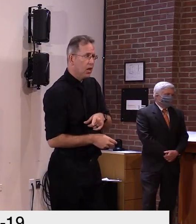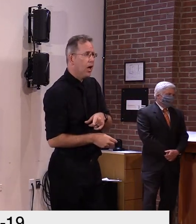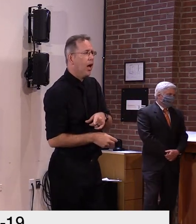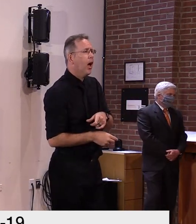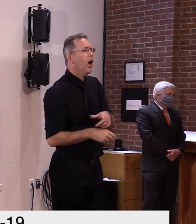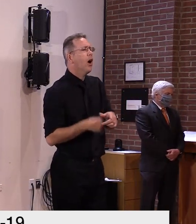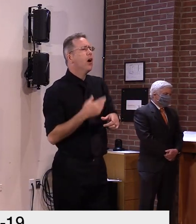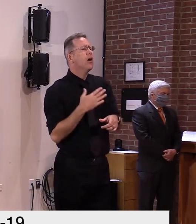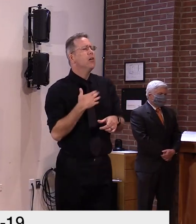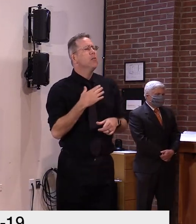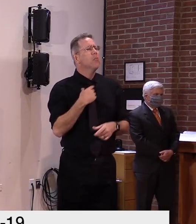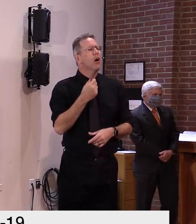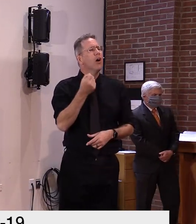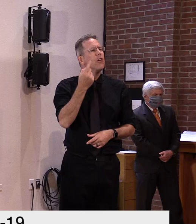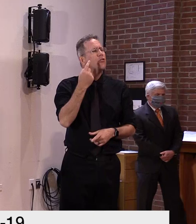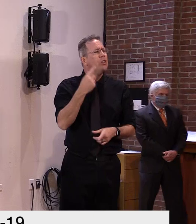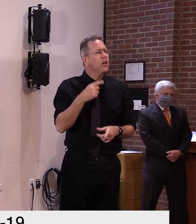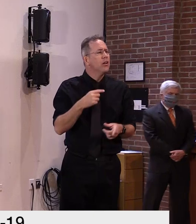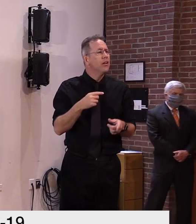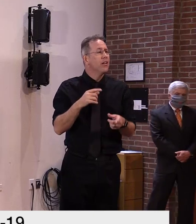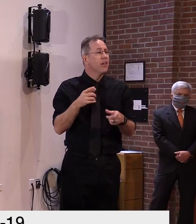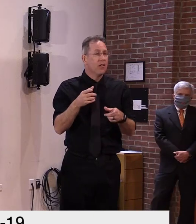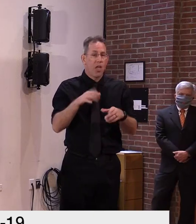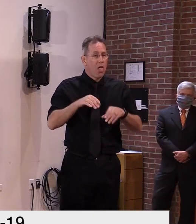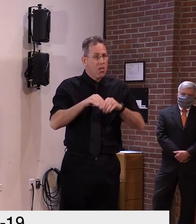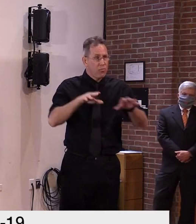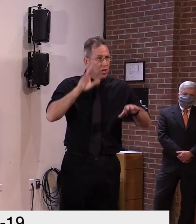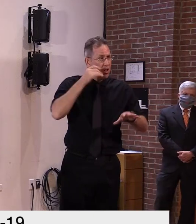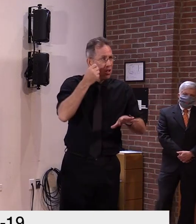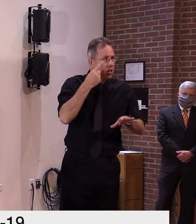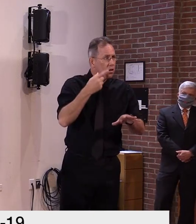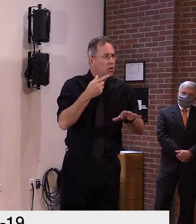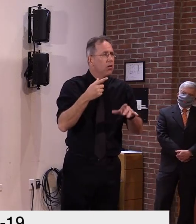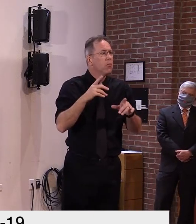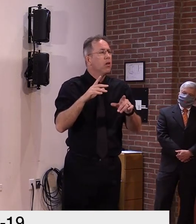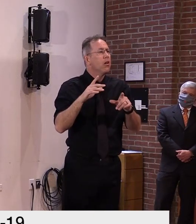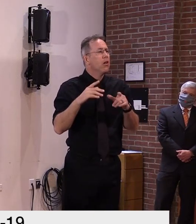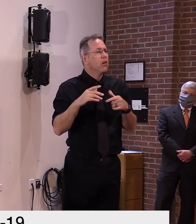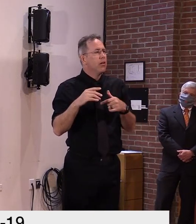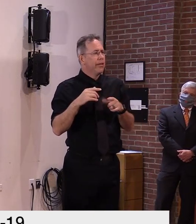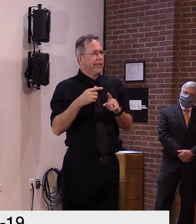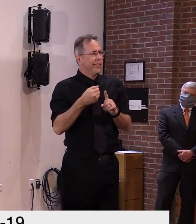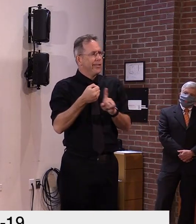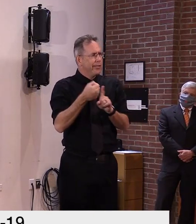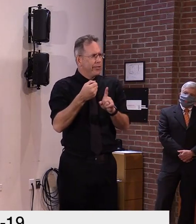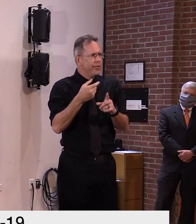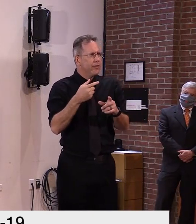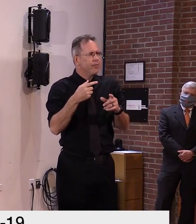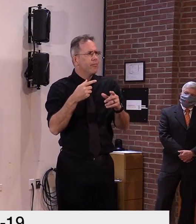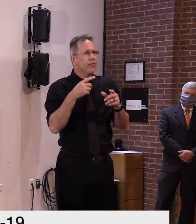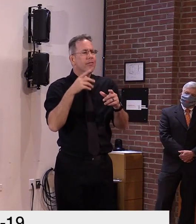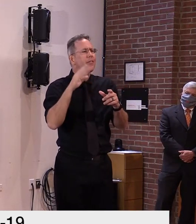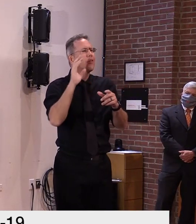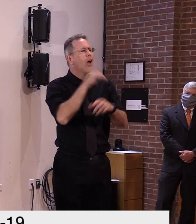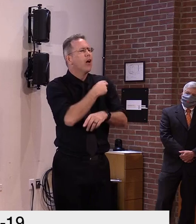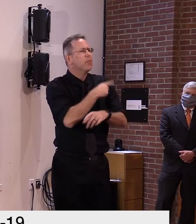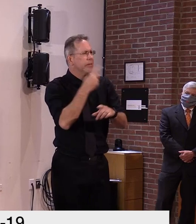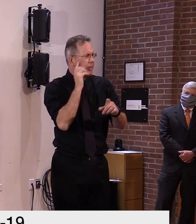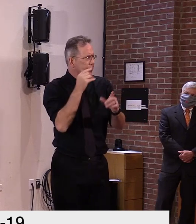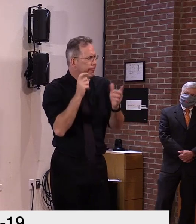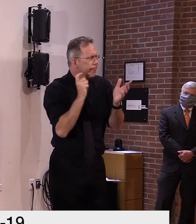any spread to other coworkers, that they've increased the level of precautions that they're taking at the